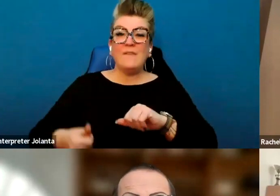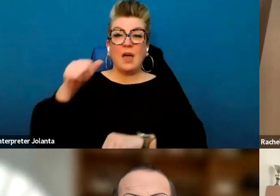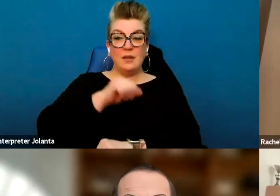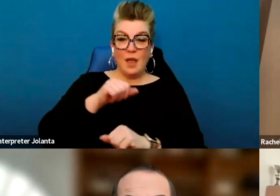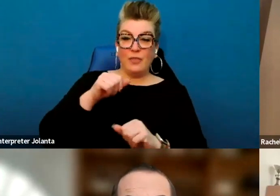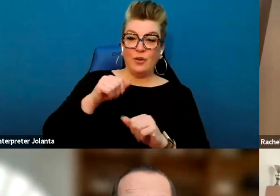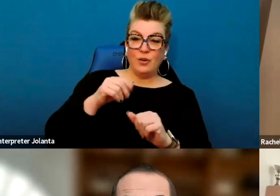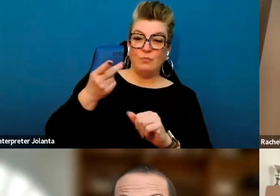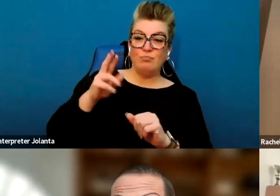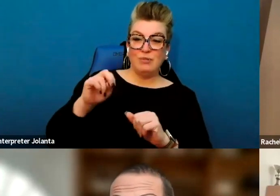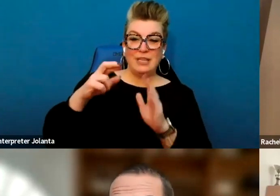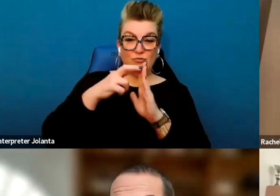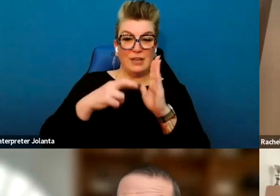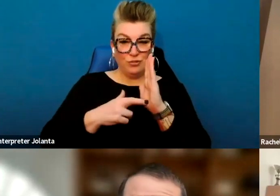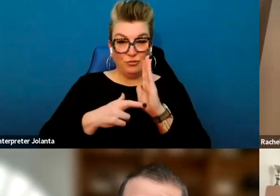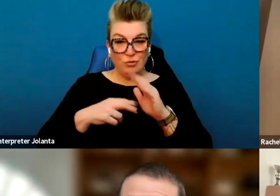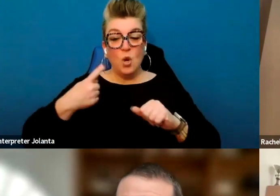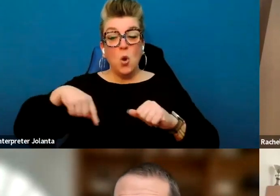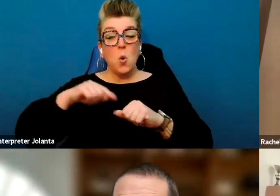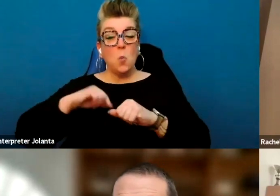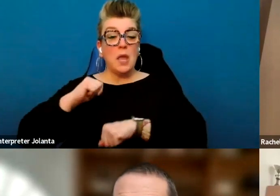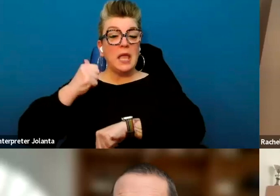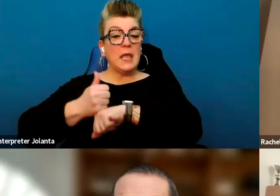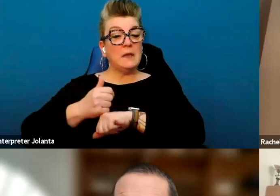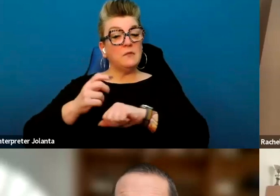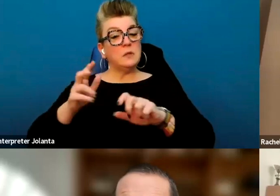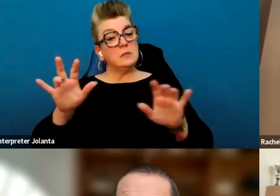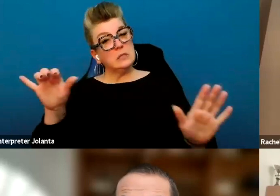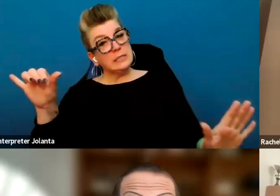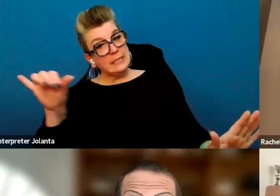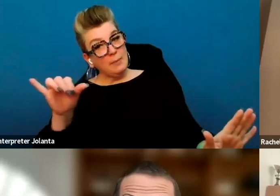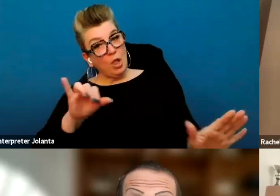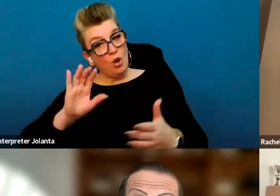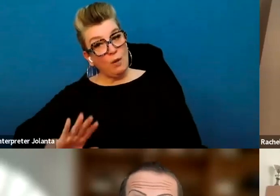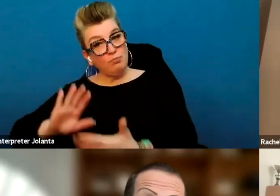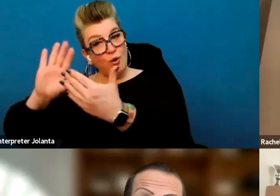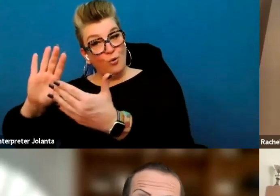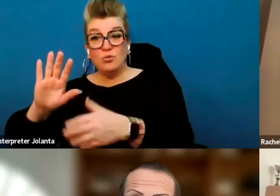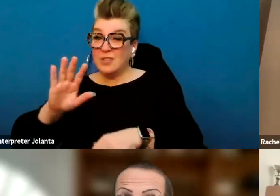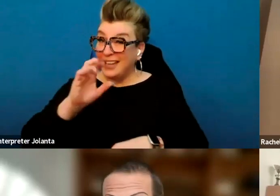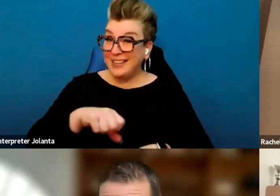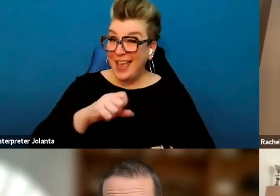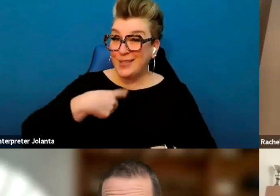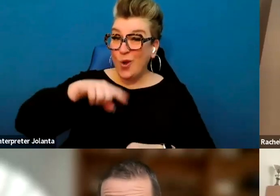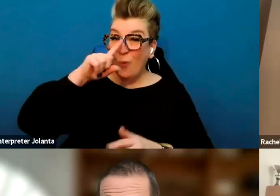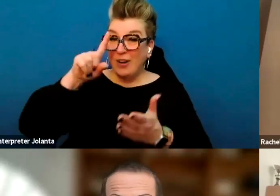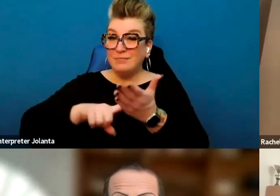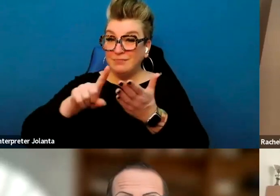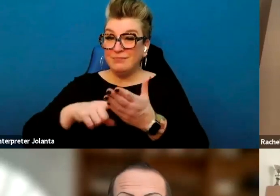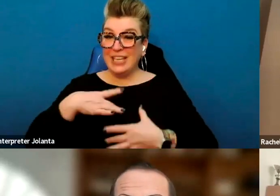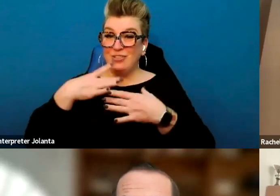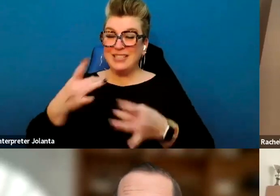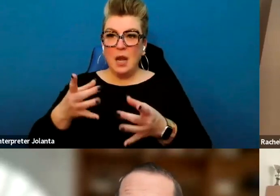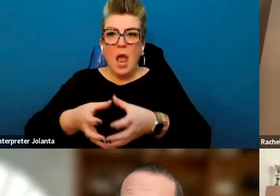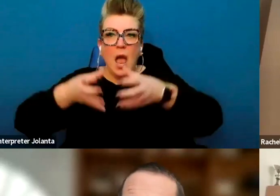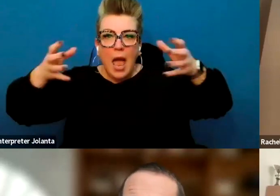where we've set up a similar approach. And yeah, we're very interested in whether, amount of reading from parent